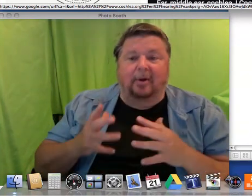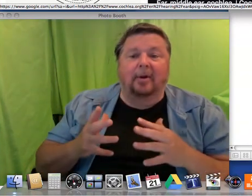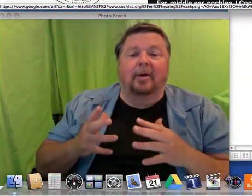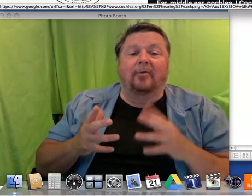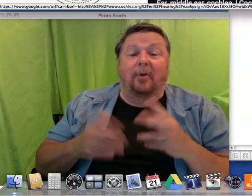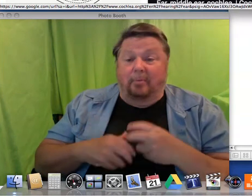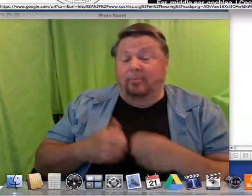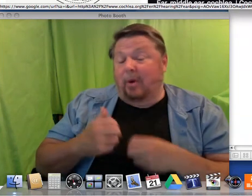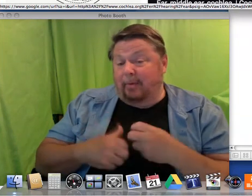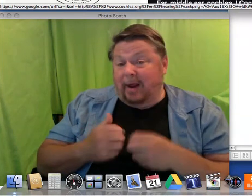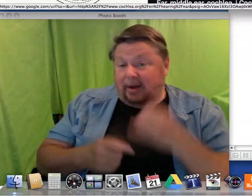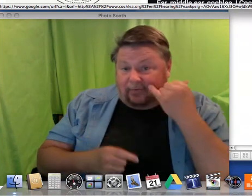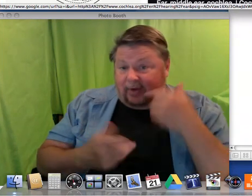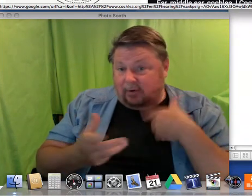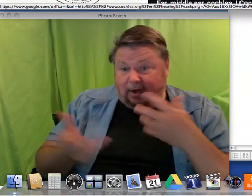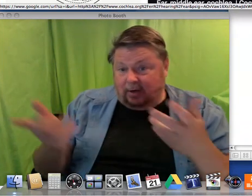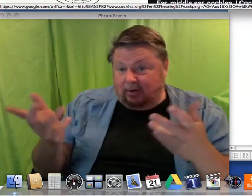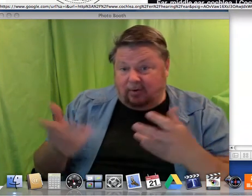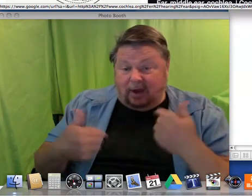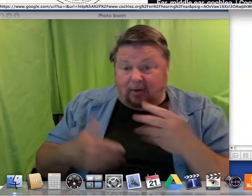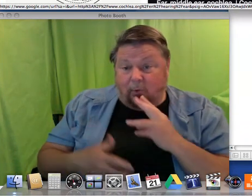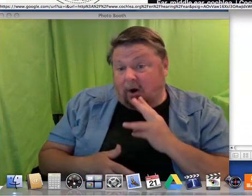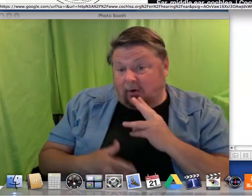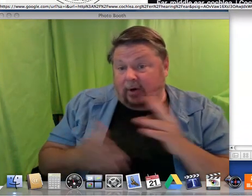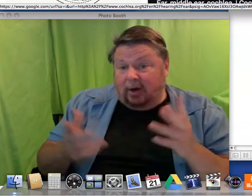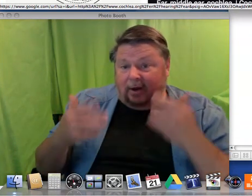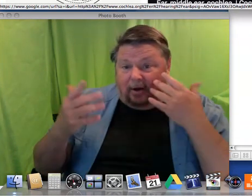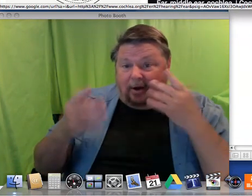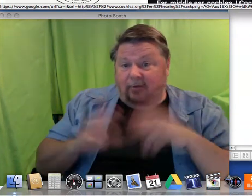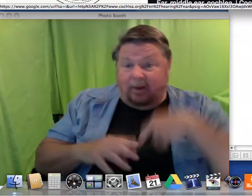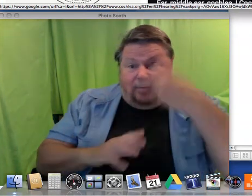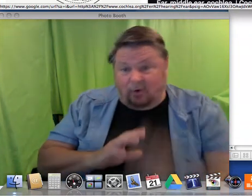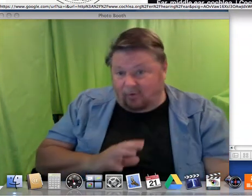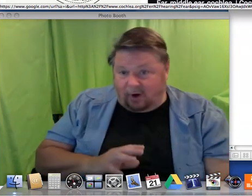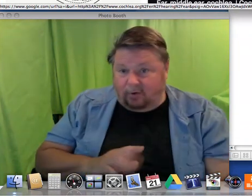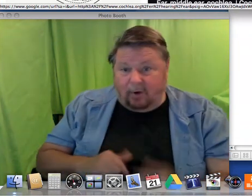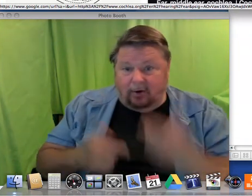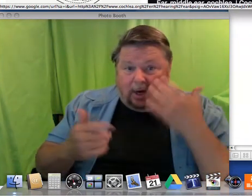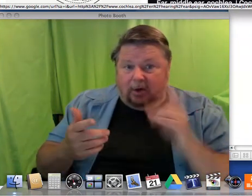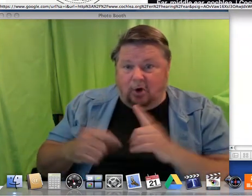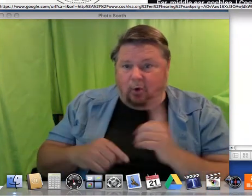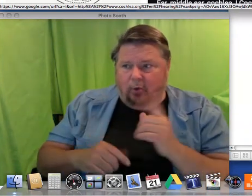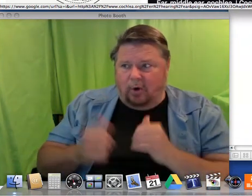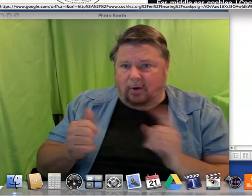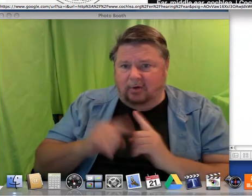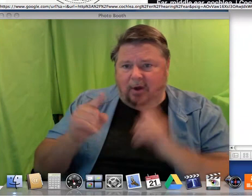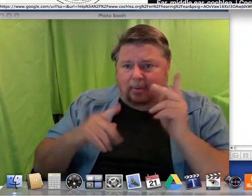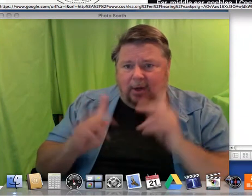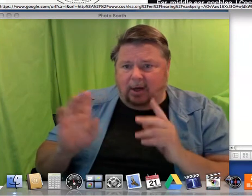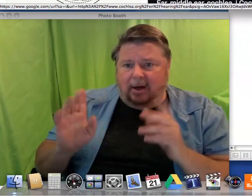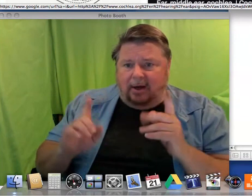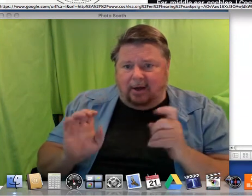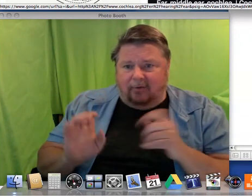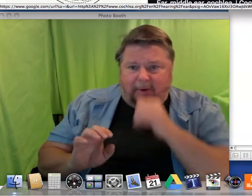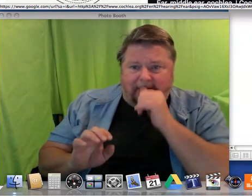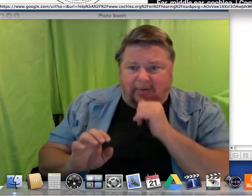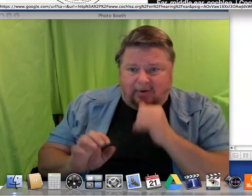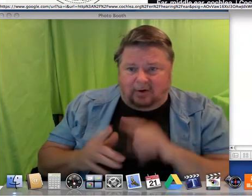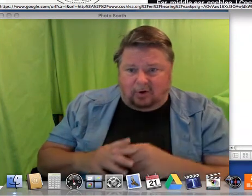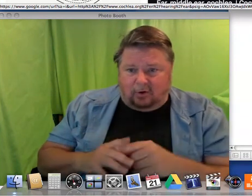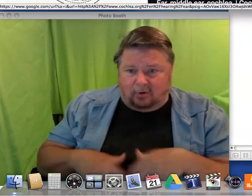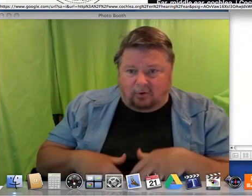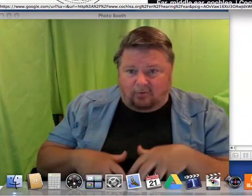be very problematic if they're in, say, water, and if they fall in the water to know where is up. And they have to be